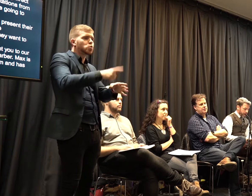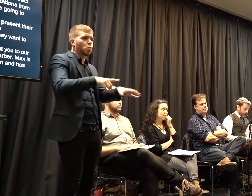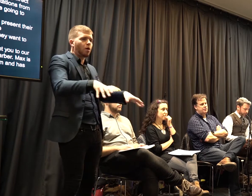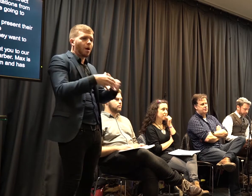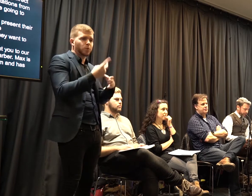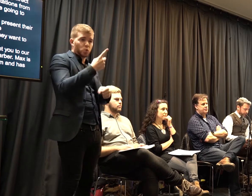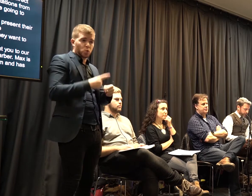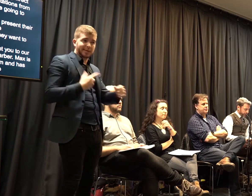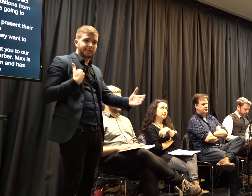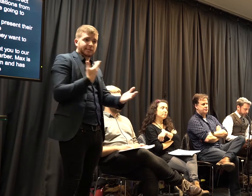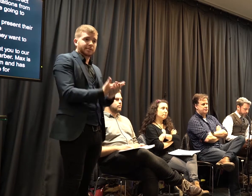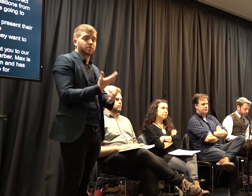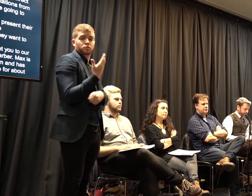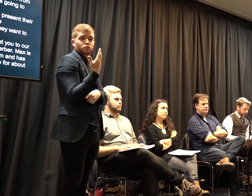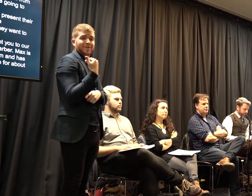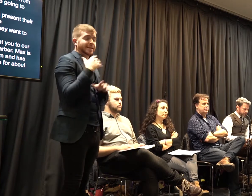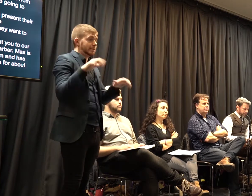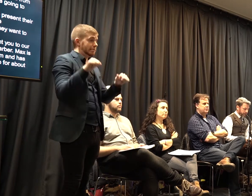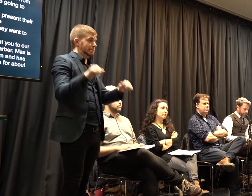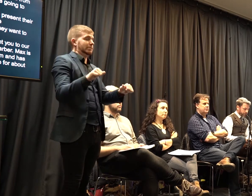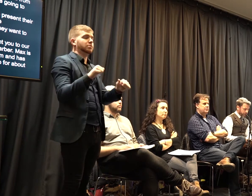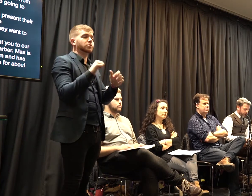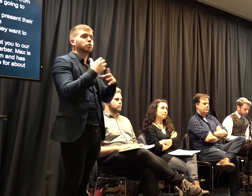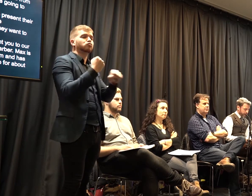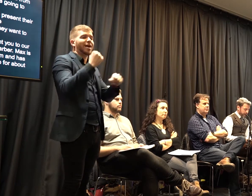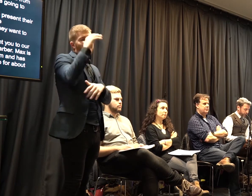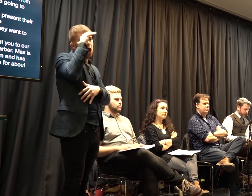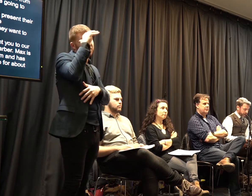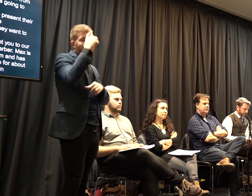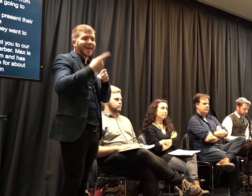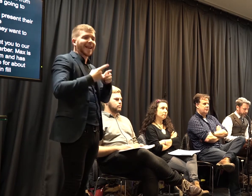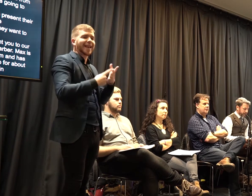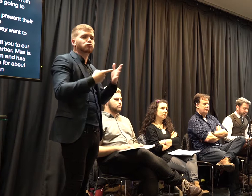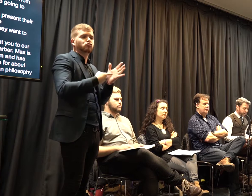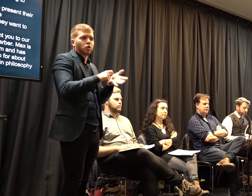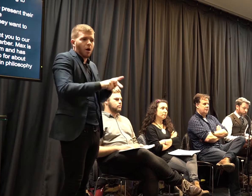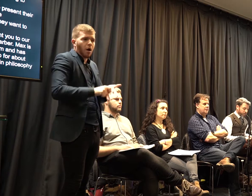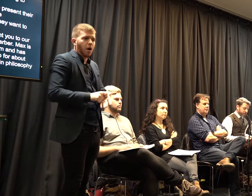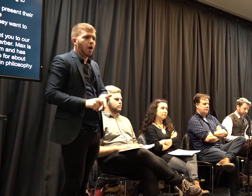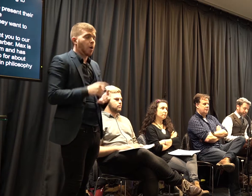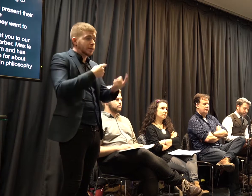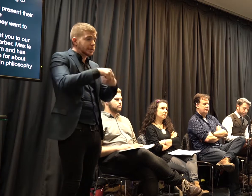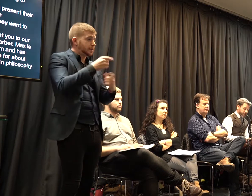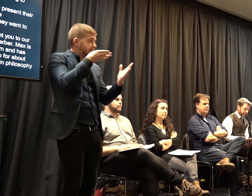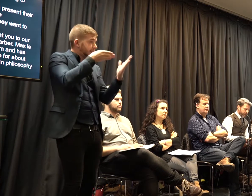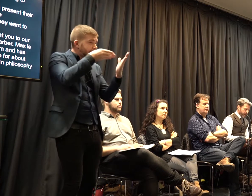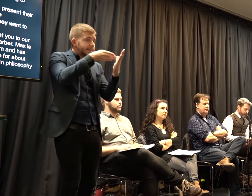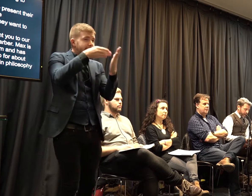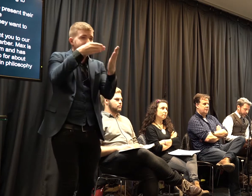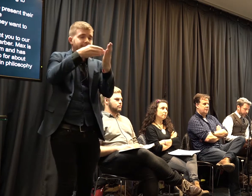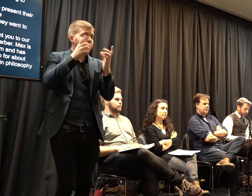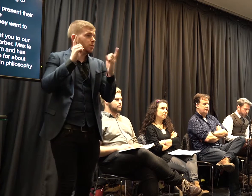years. He recently completed a degree in philosophy and English literature, where he came across a number of plays and a number of struggles to access those